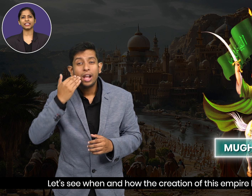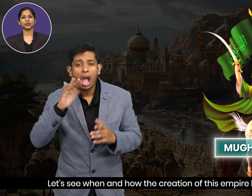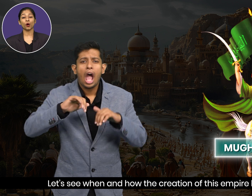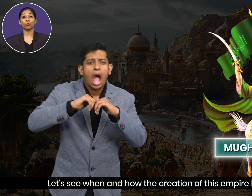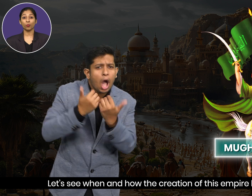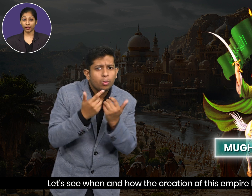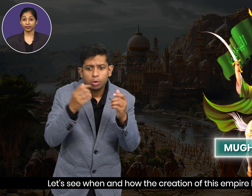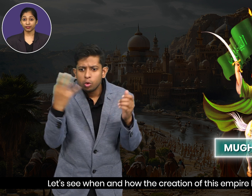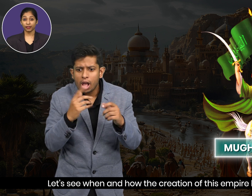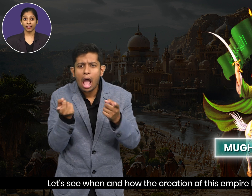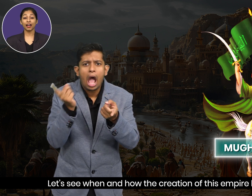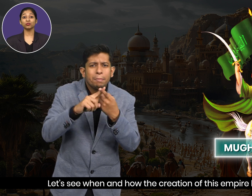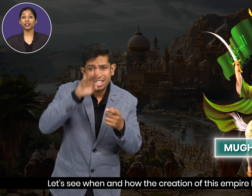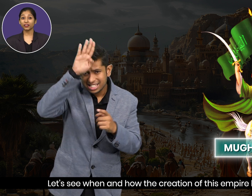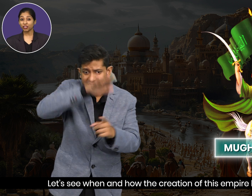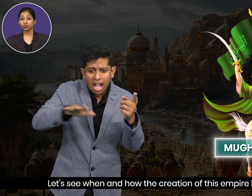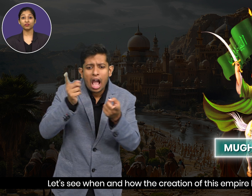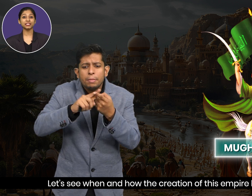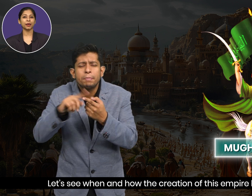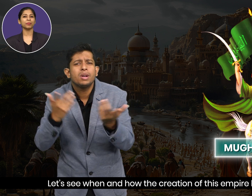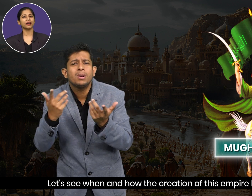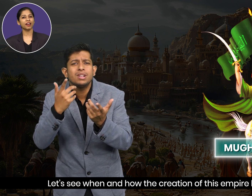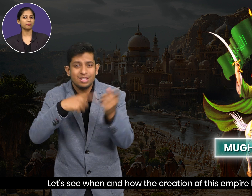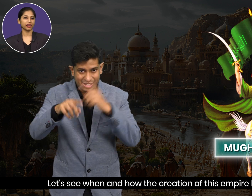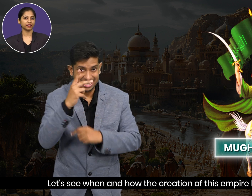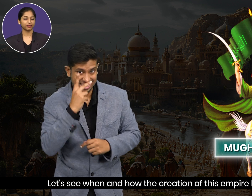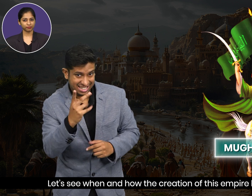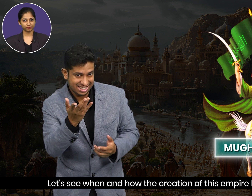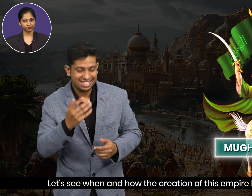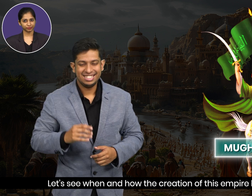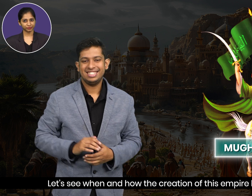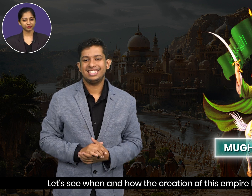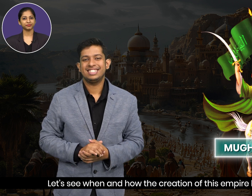Let's see when and how the creation of this empire happened.